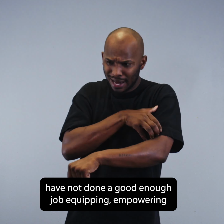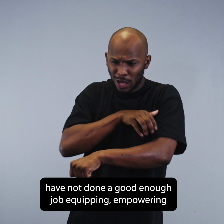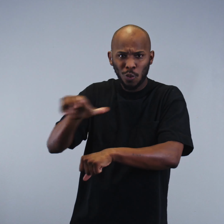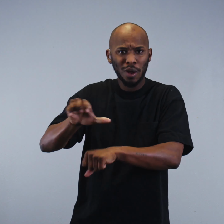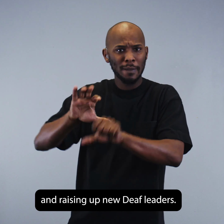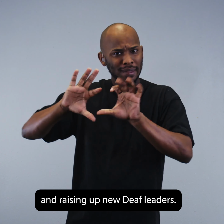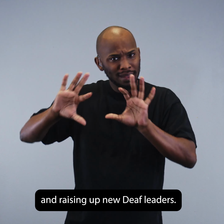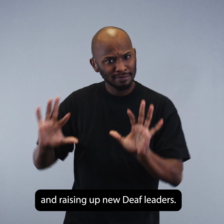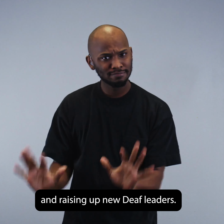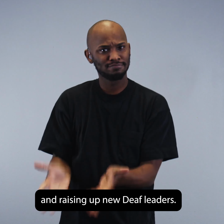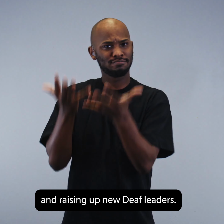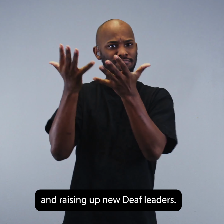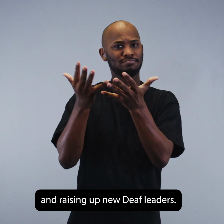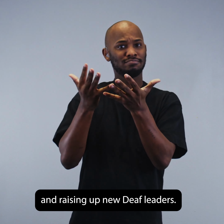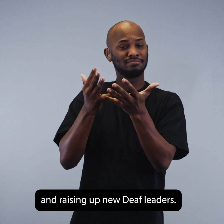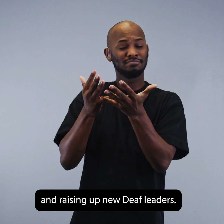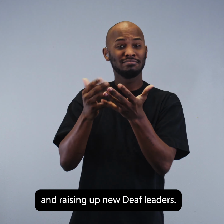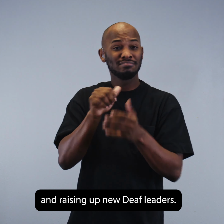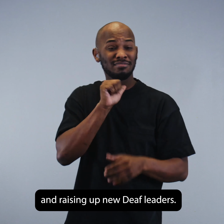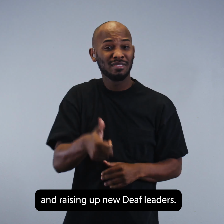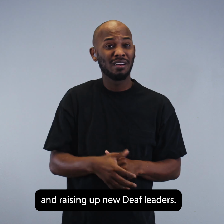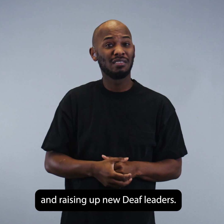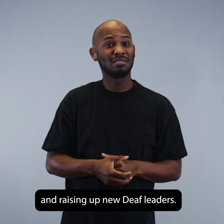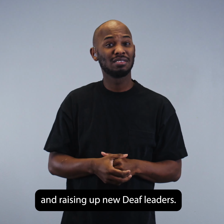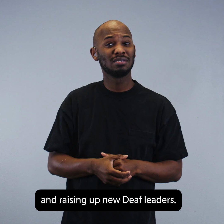empowering, and raising new deaf leaders.